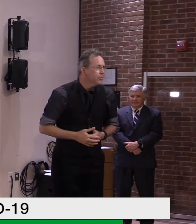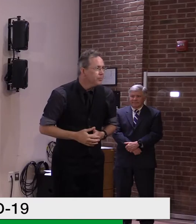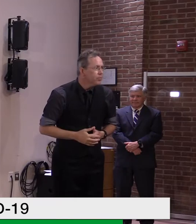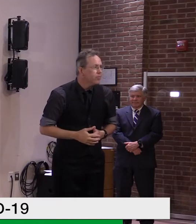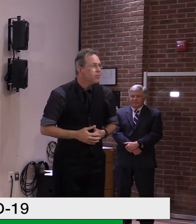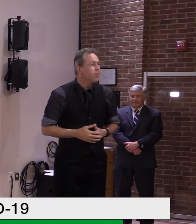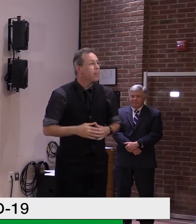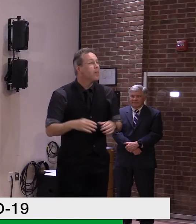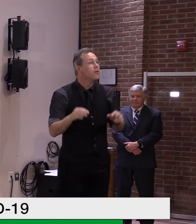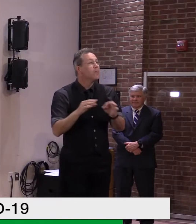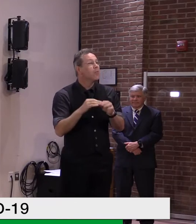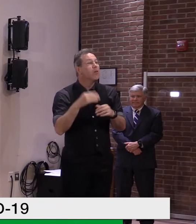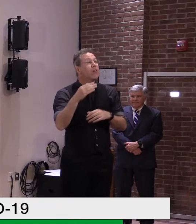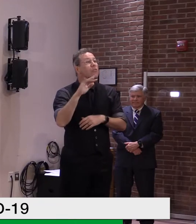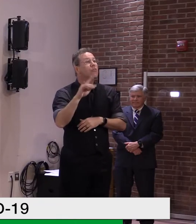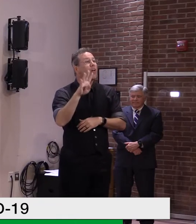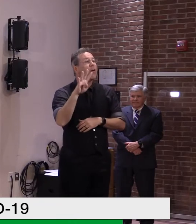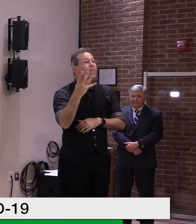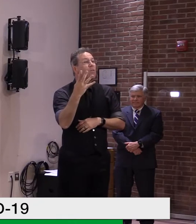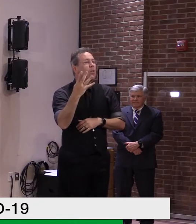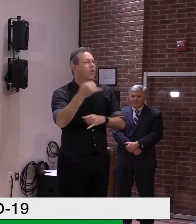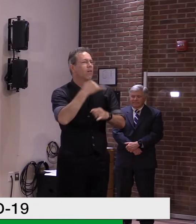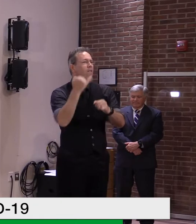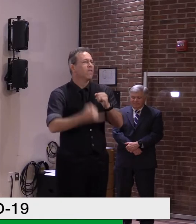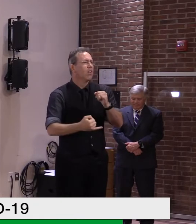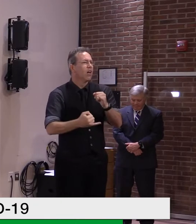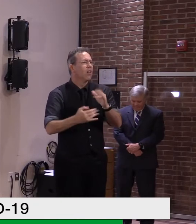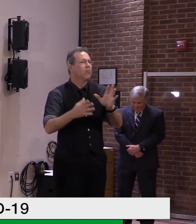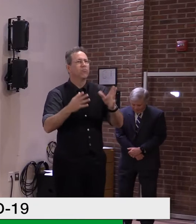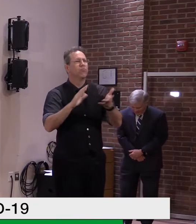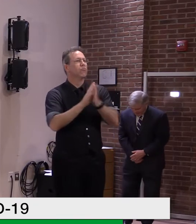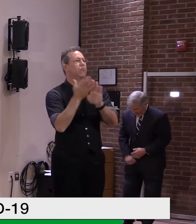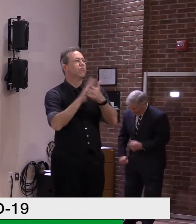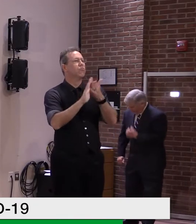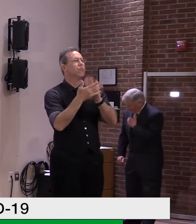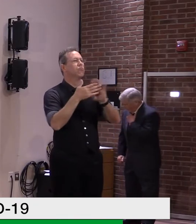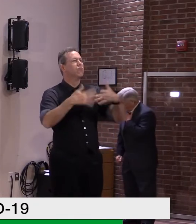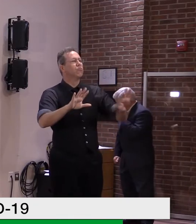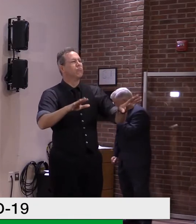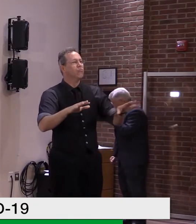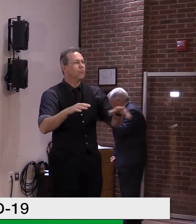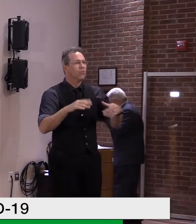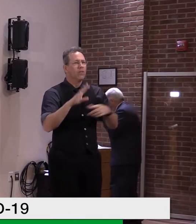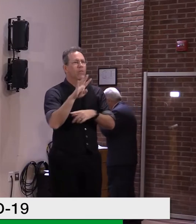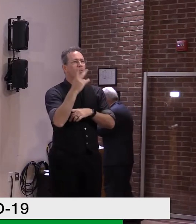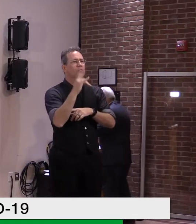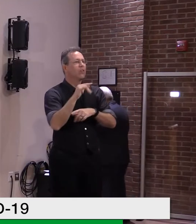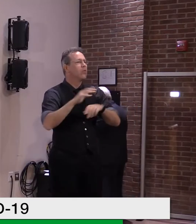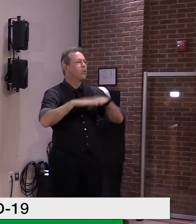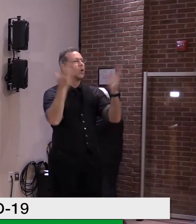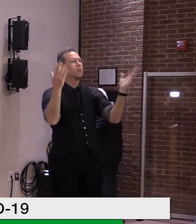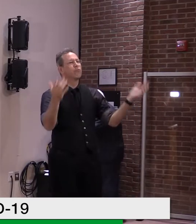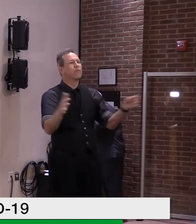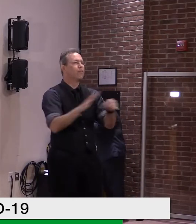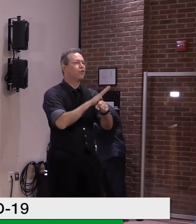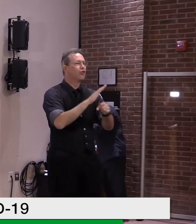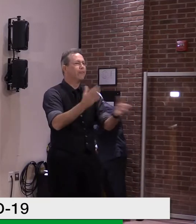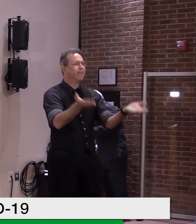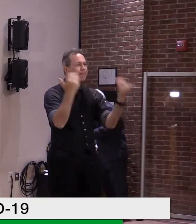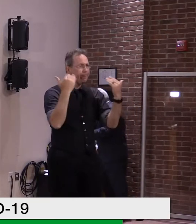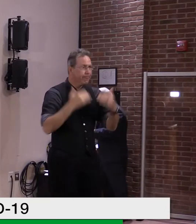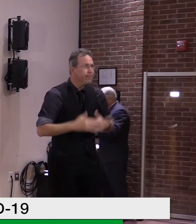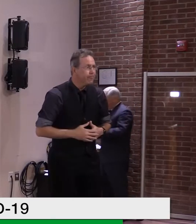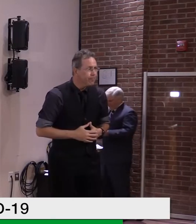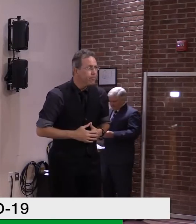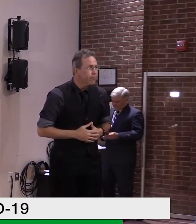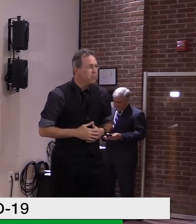the final step towards normalcy, and I'm still committed to that,